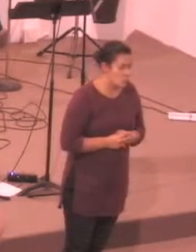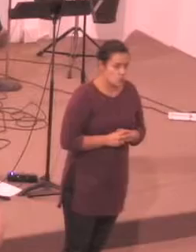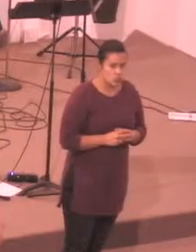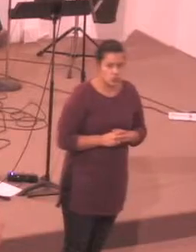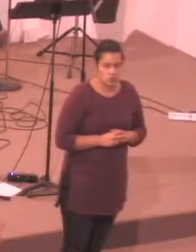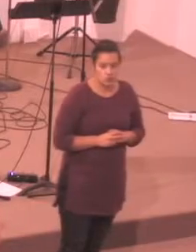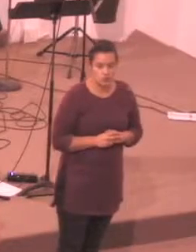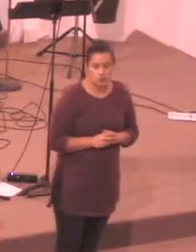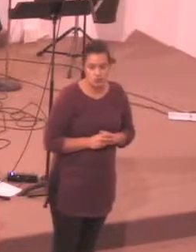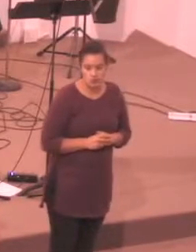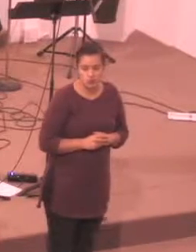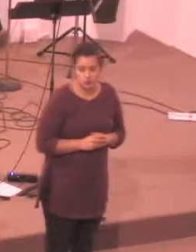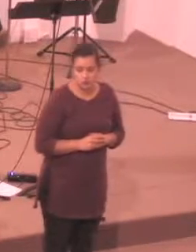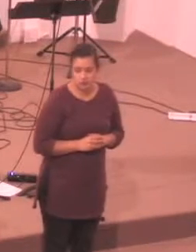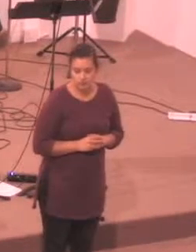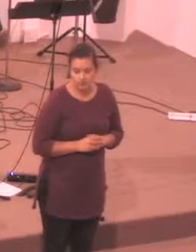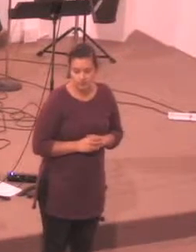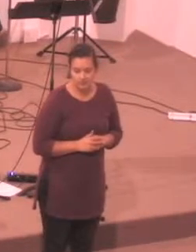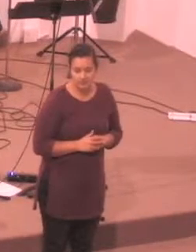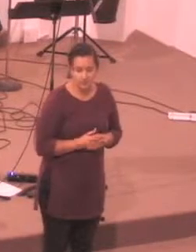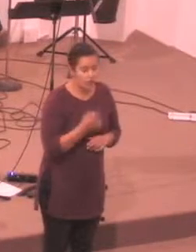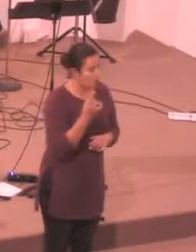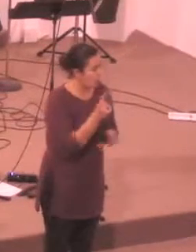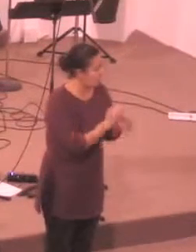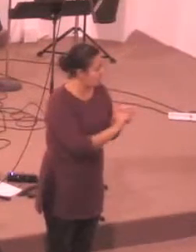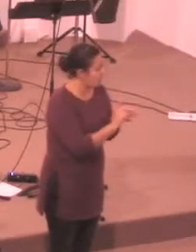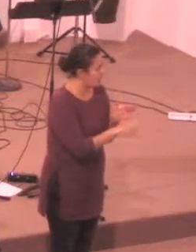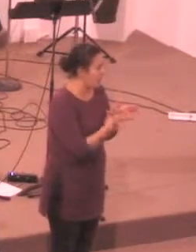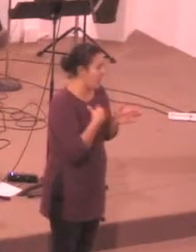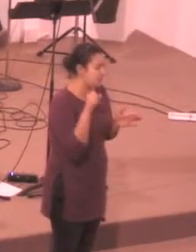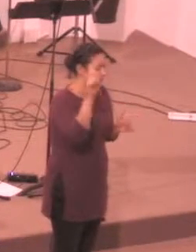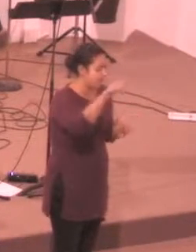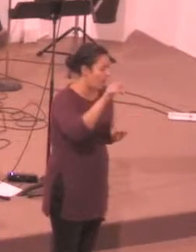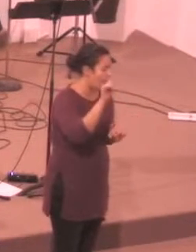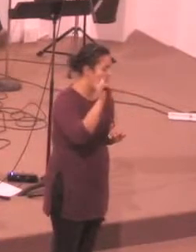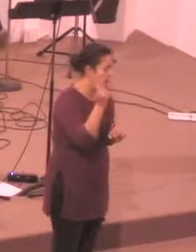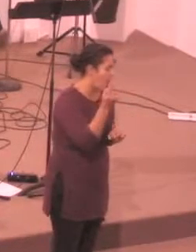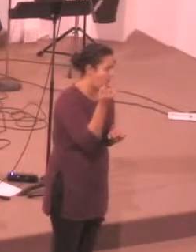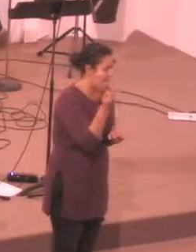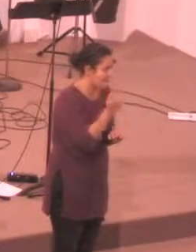Here's one of my, I give this verse all the time, 1 Thessalonians 5.